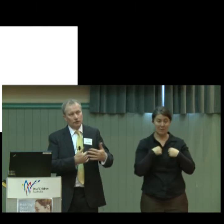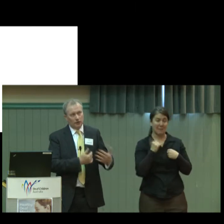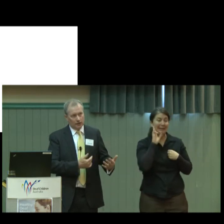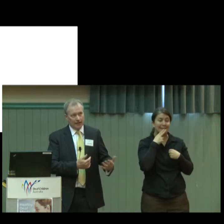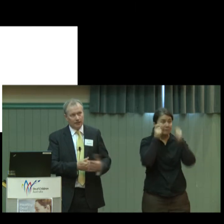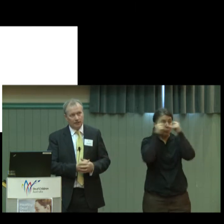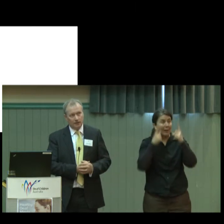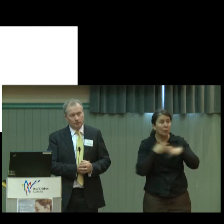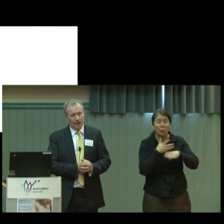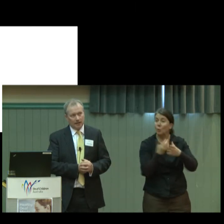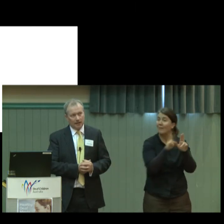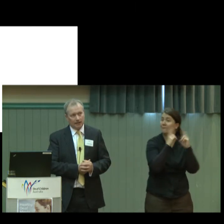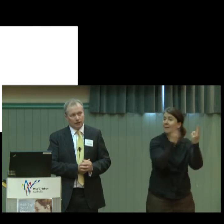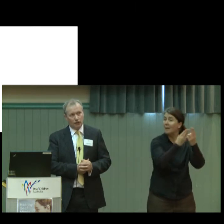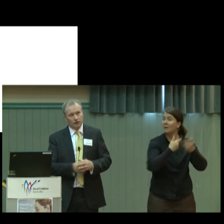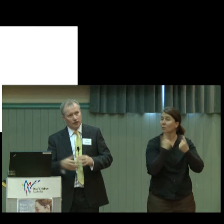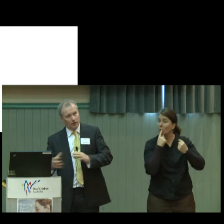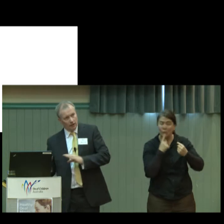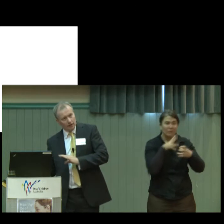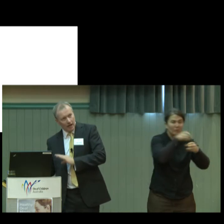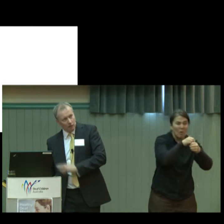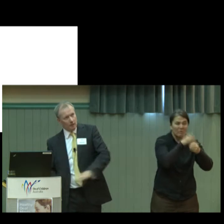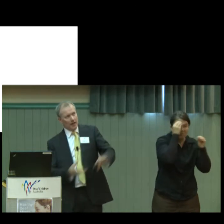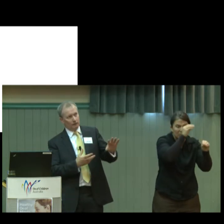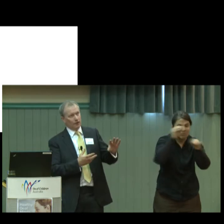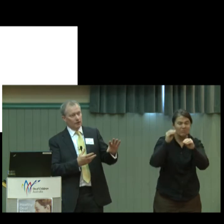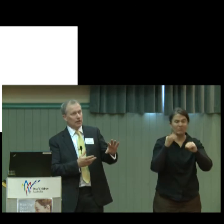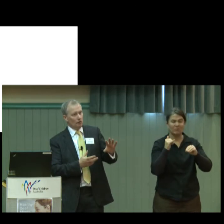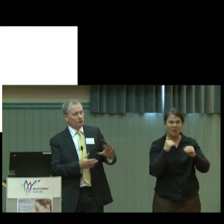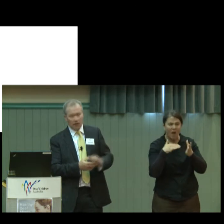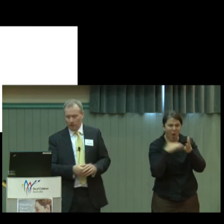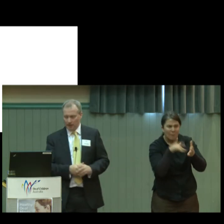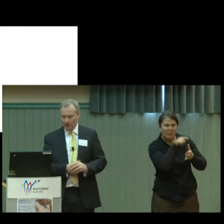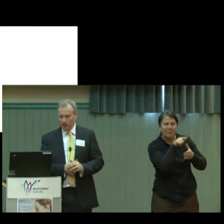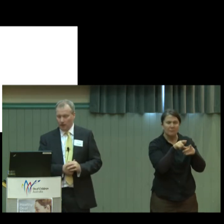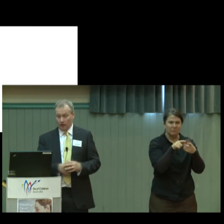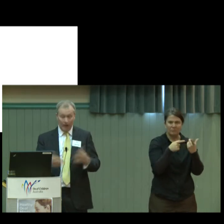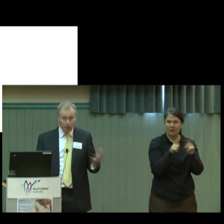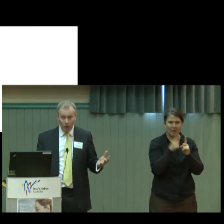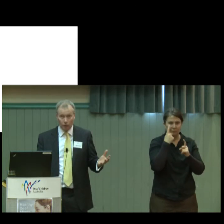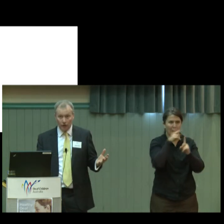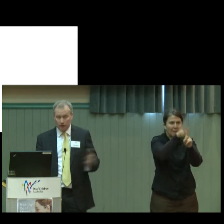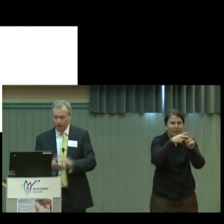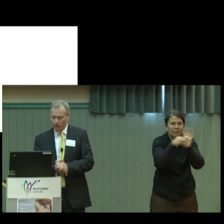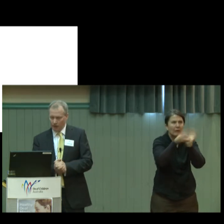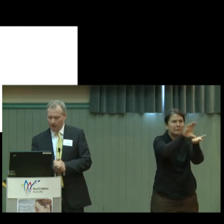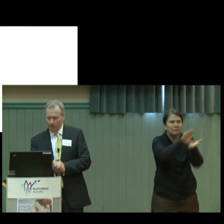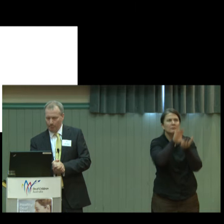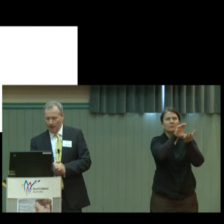we do taste-test BSL sessions, and then help them get the funding to go off and learn BSL, if that's